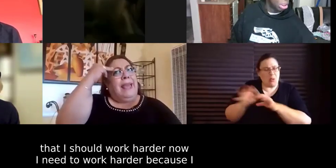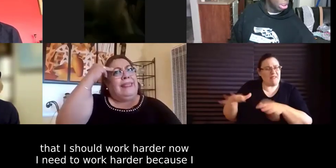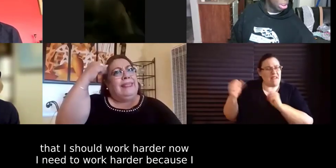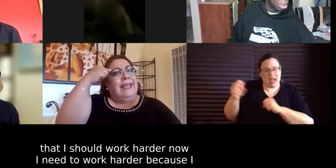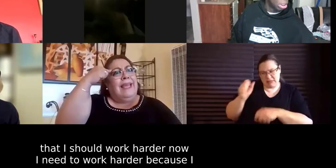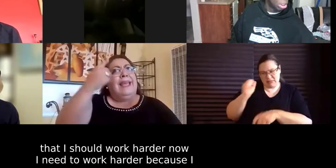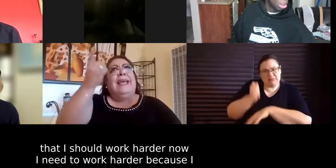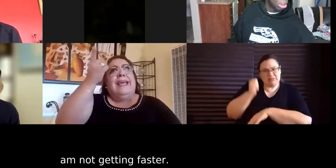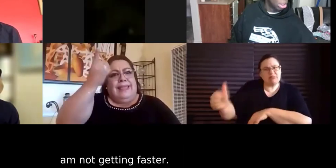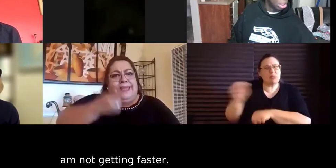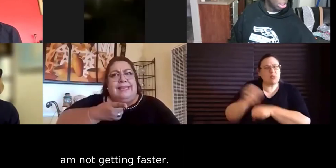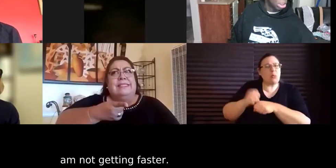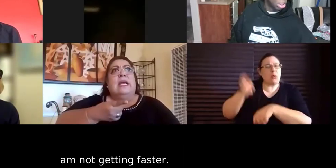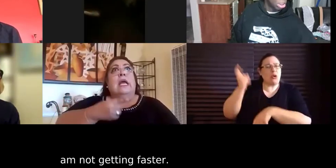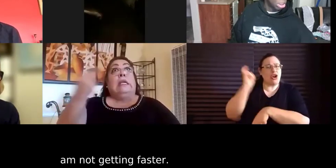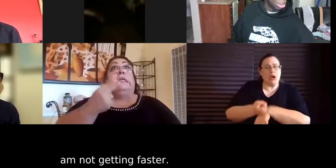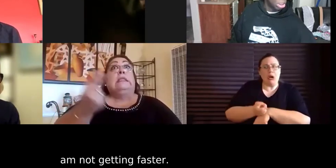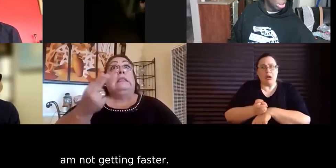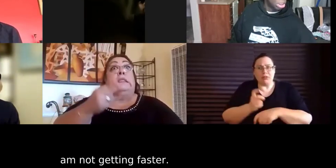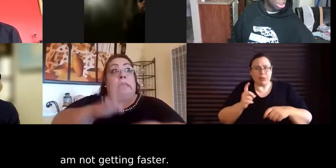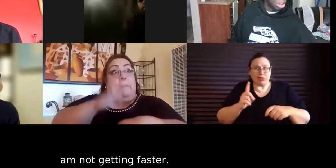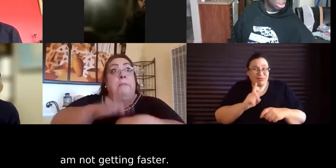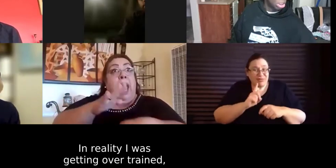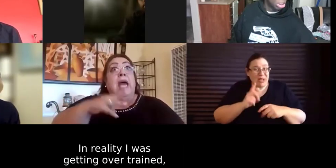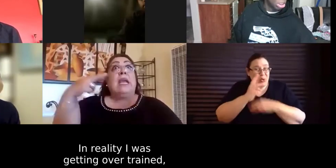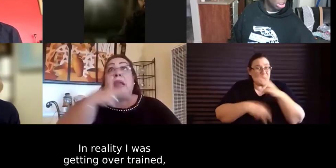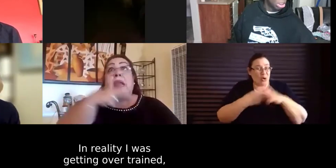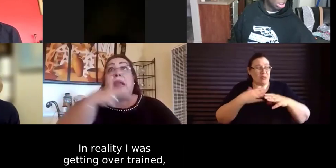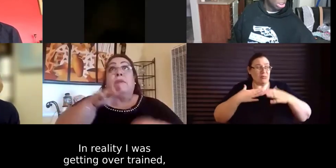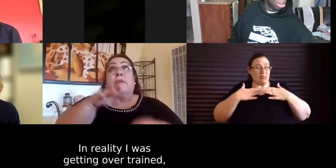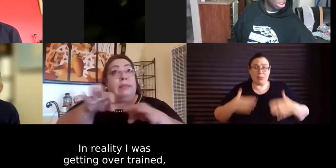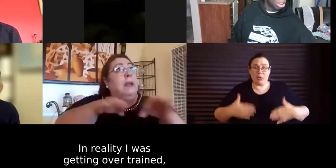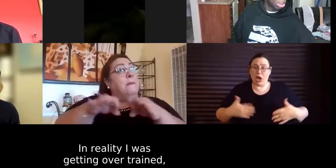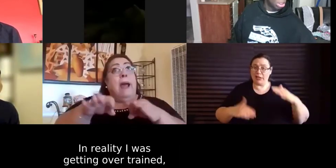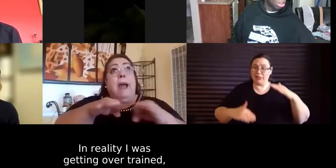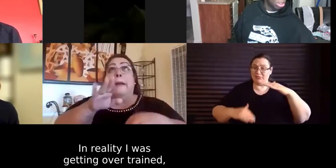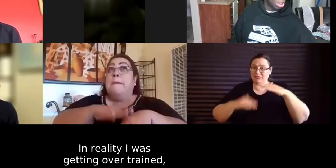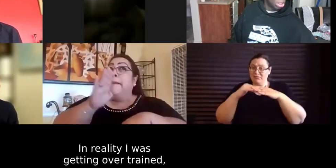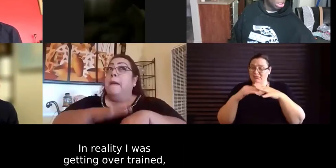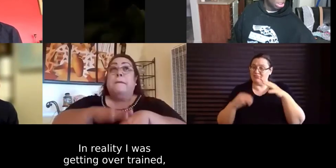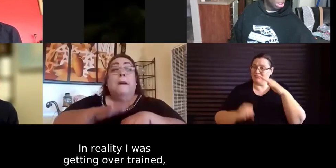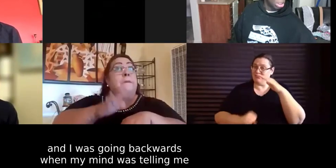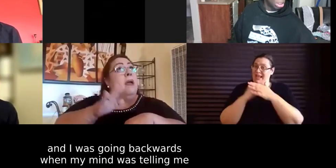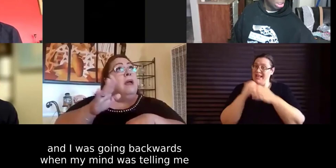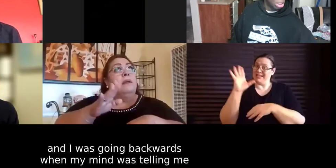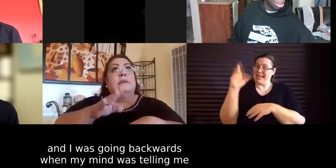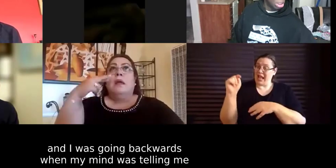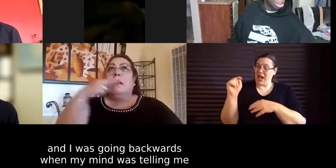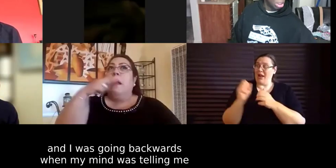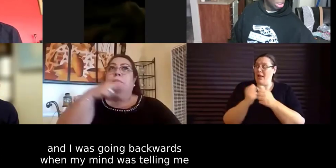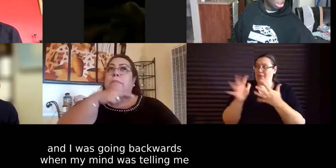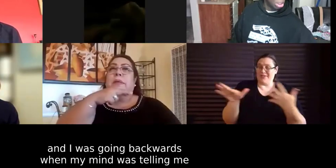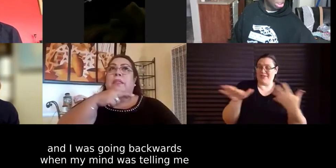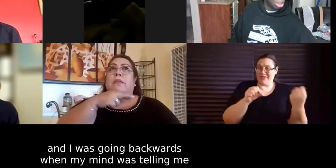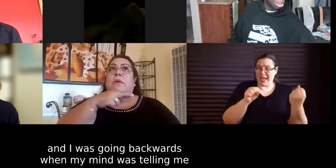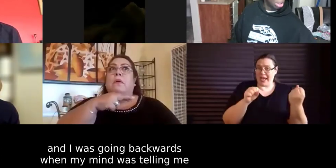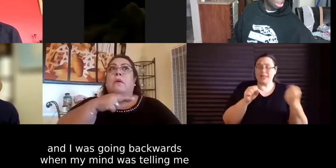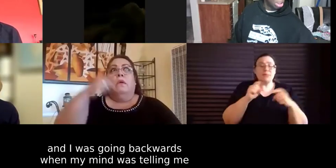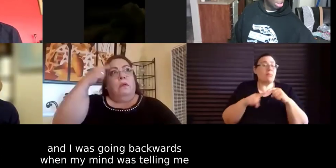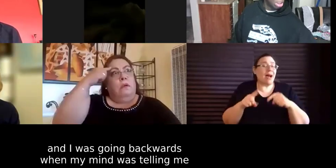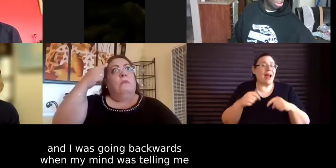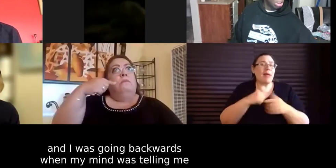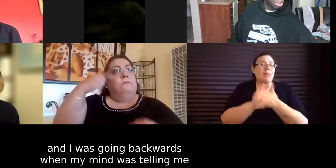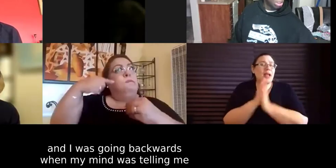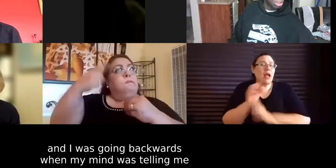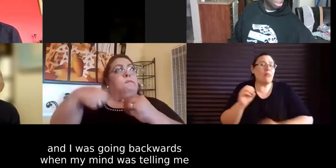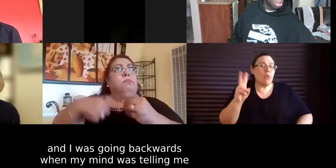because i'm not getting faster and in reality i was getting over trained and i was